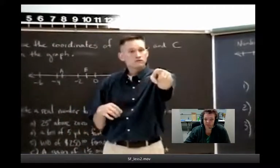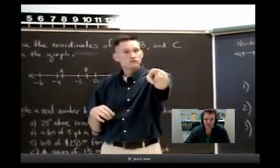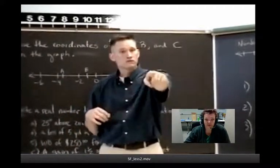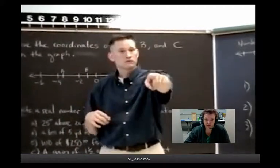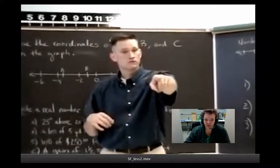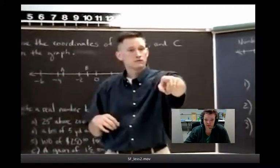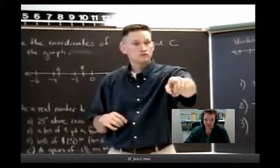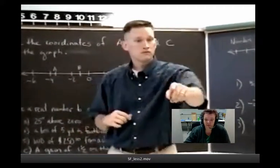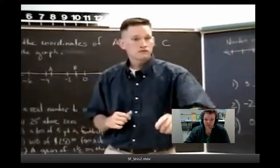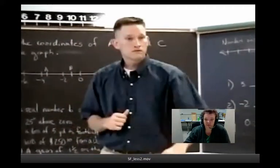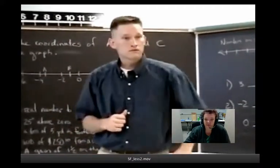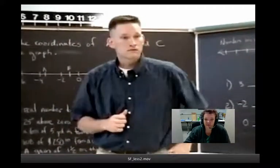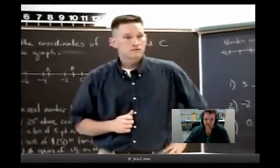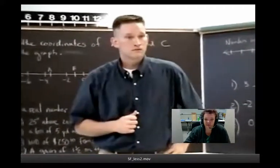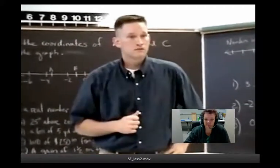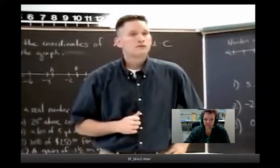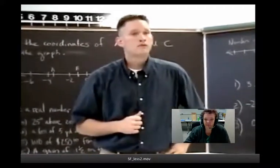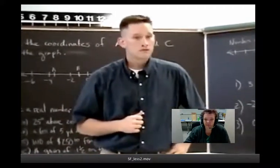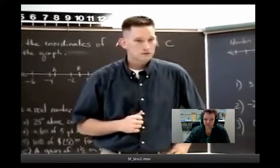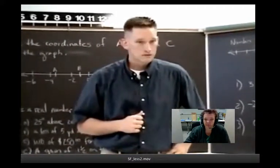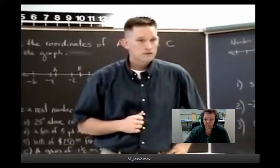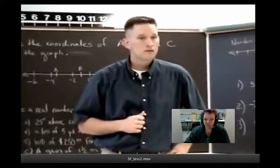Planes aren't the only one. Is there another one?